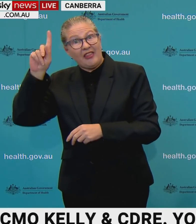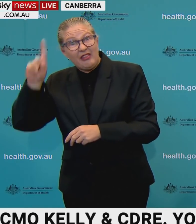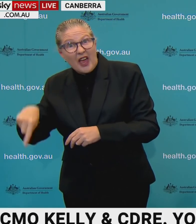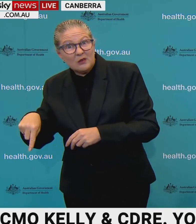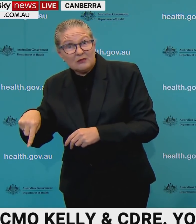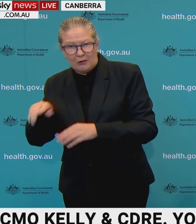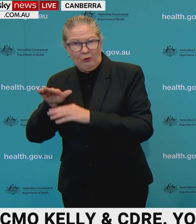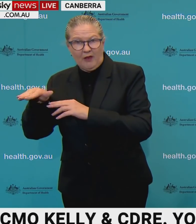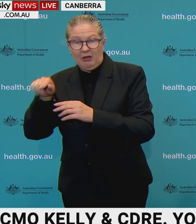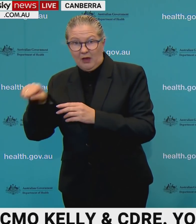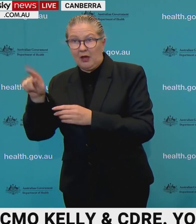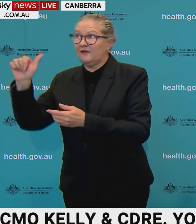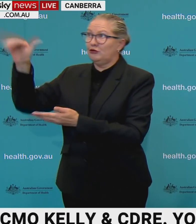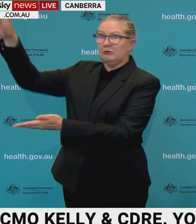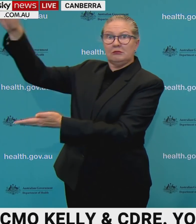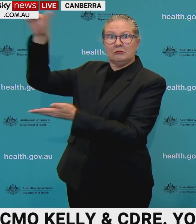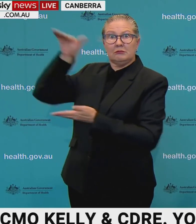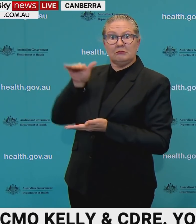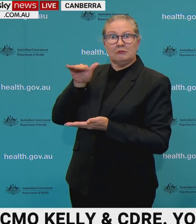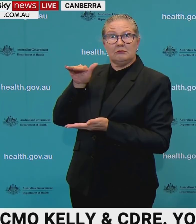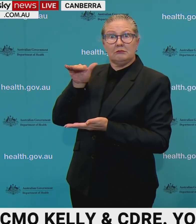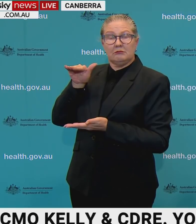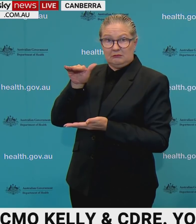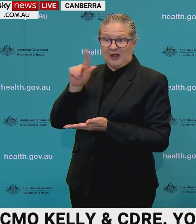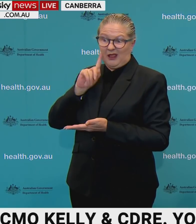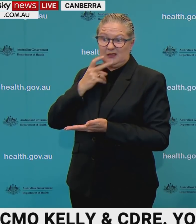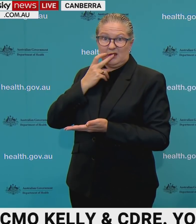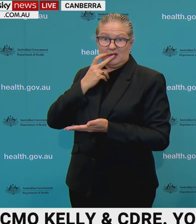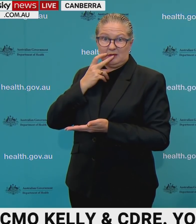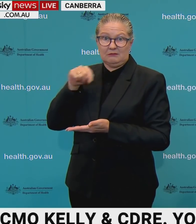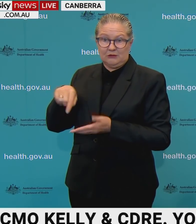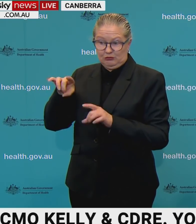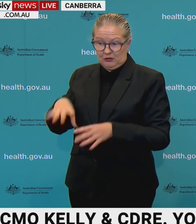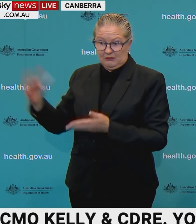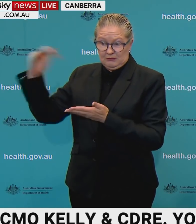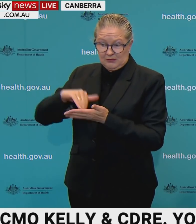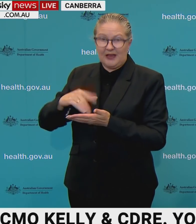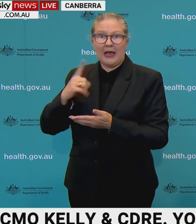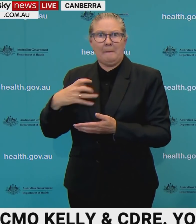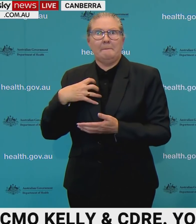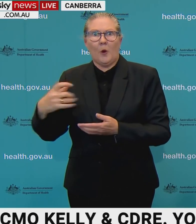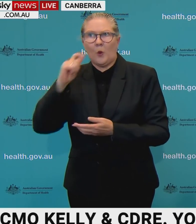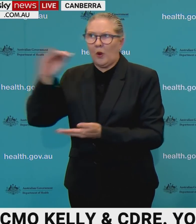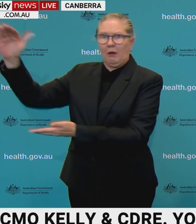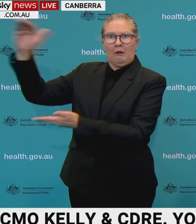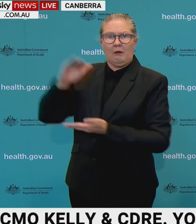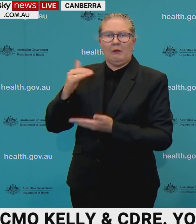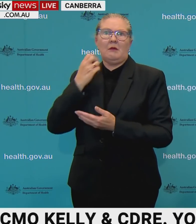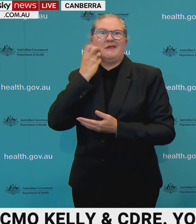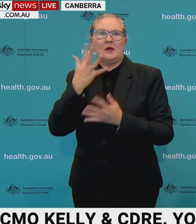298,350 of which arrived onshore last night, and another 500,000 expected to arrive onshore on Wednesday